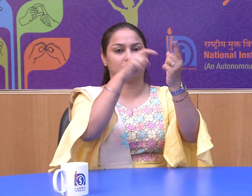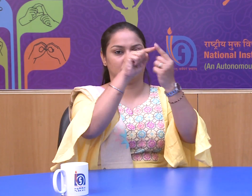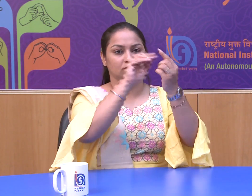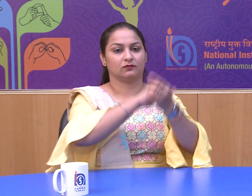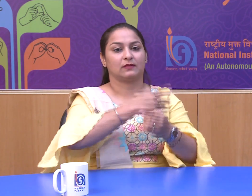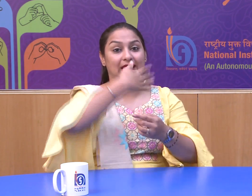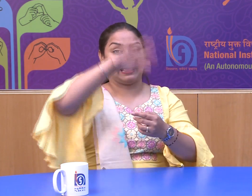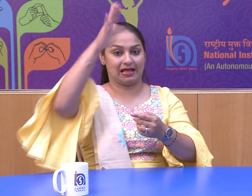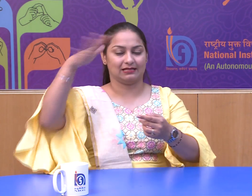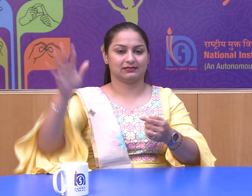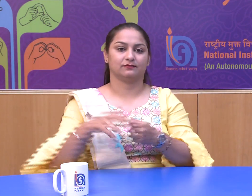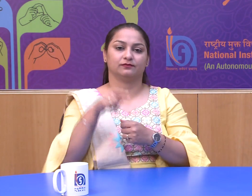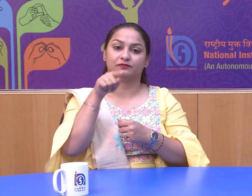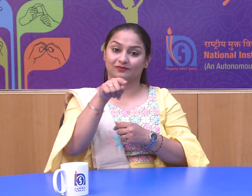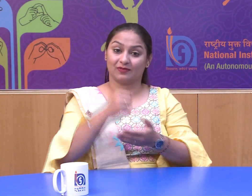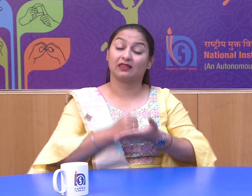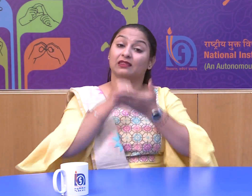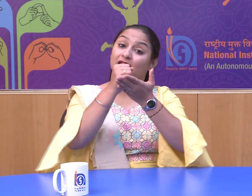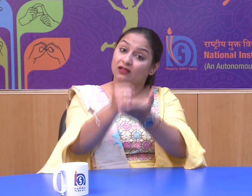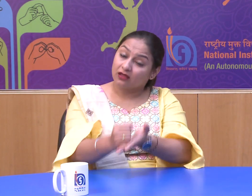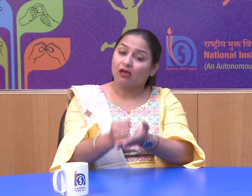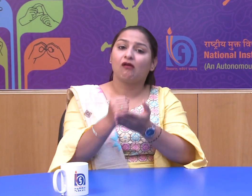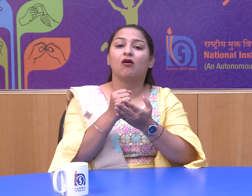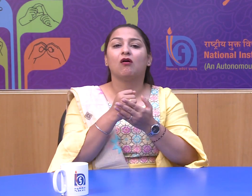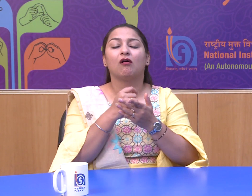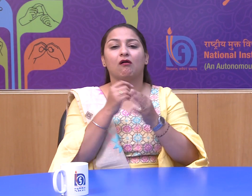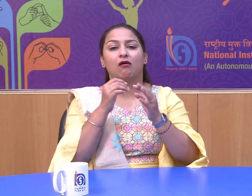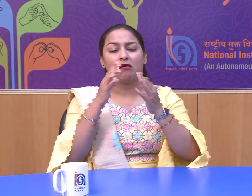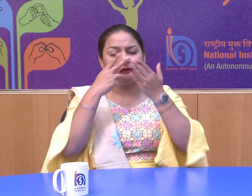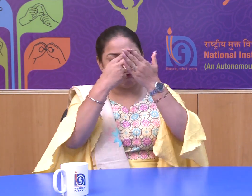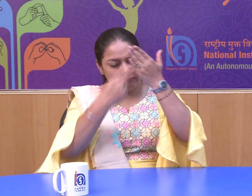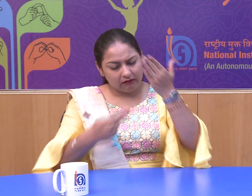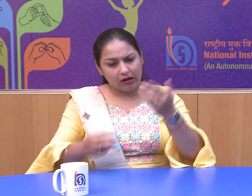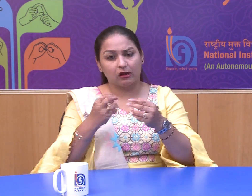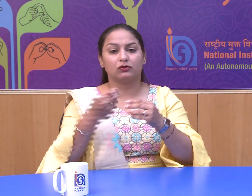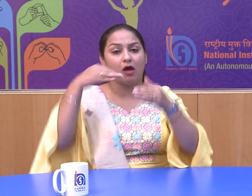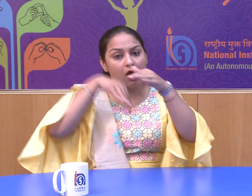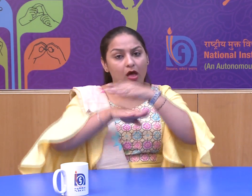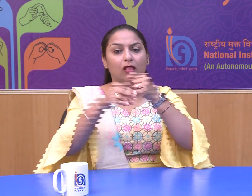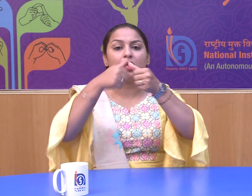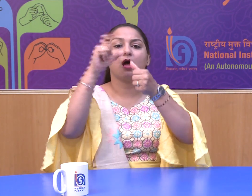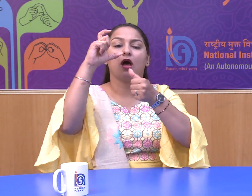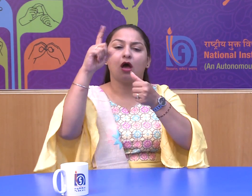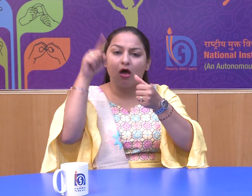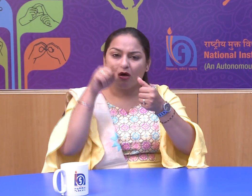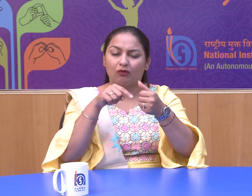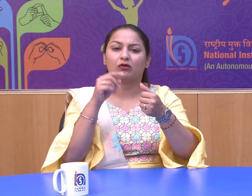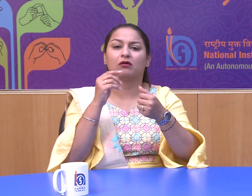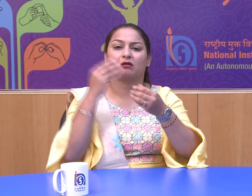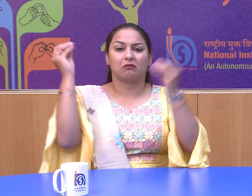hills would give us a detailed account of his reign, but